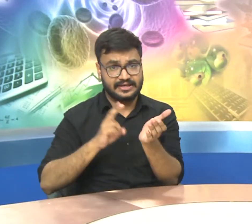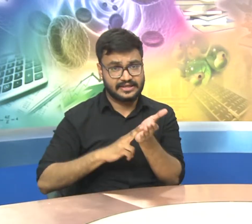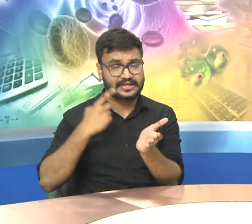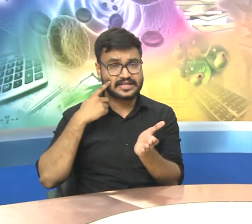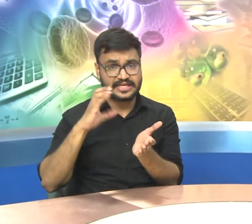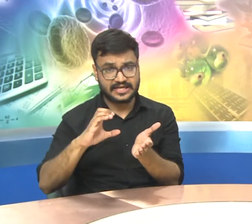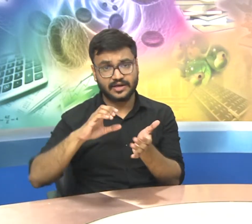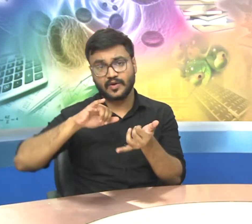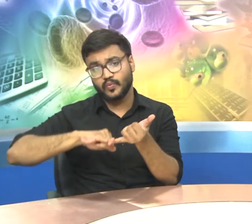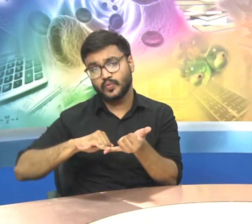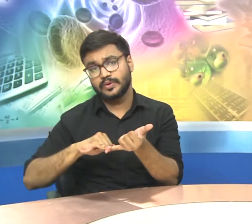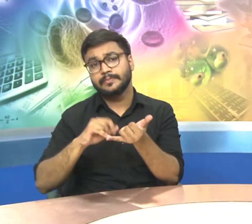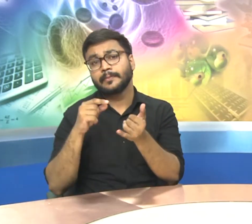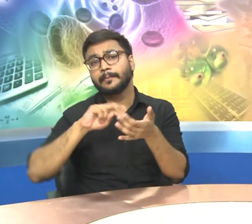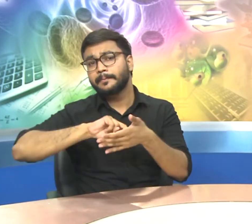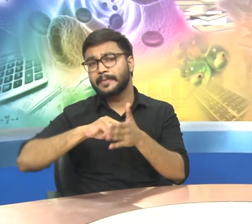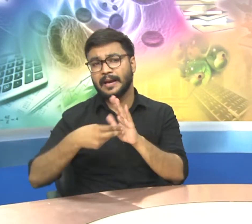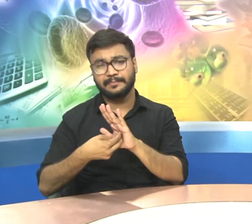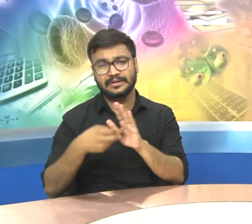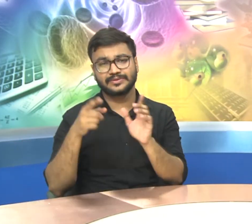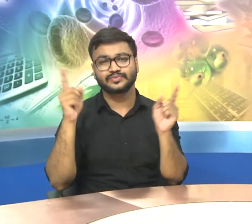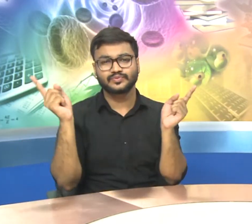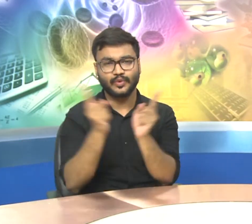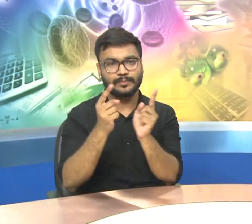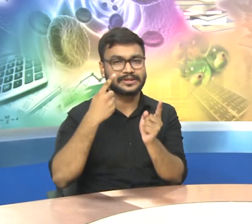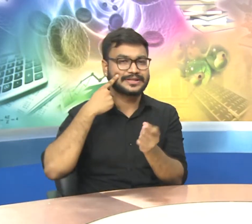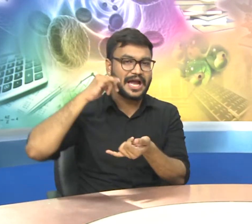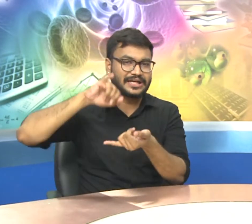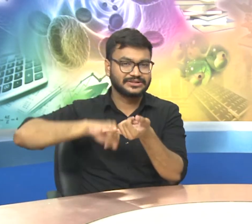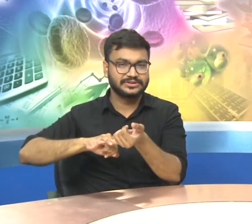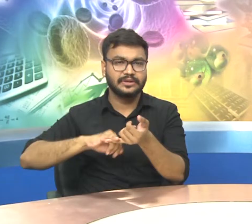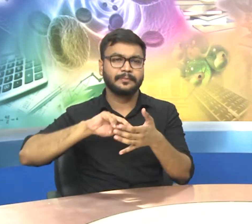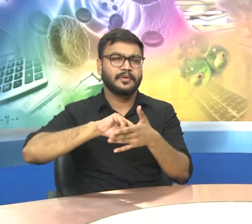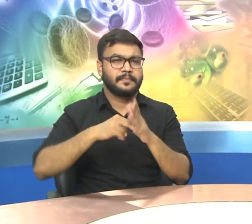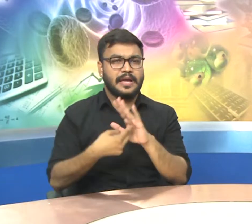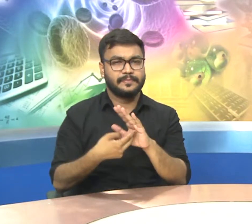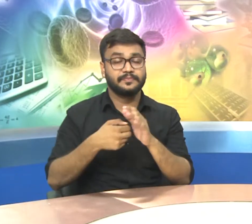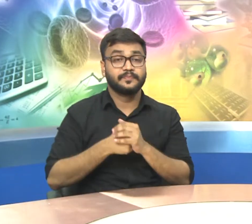And the second is inorganic substances.